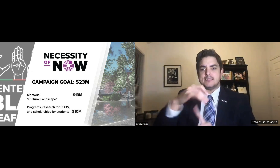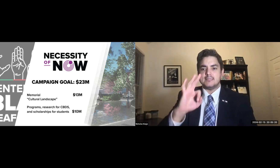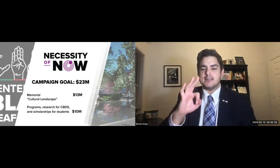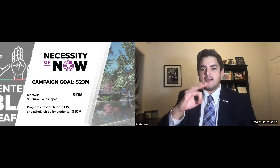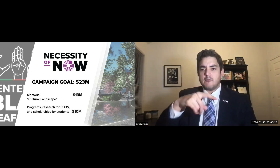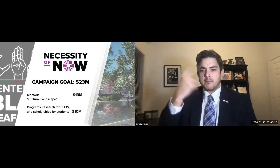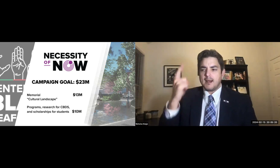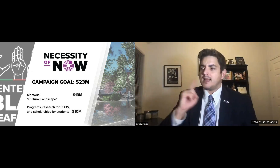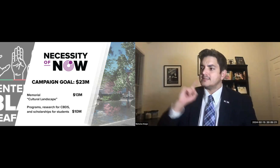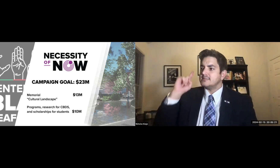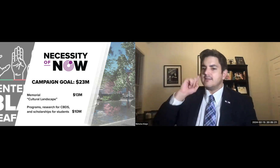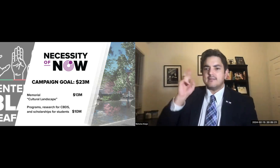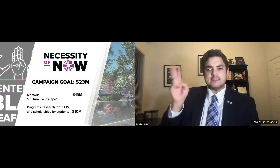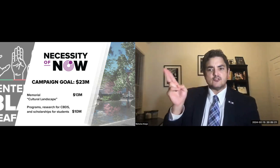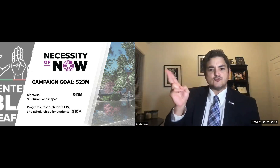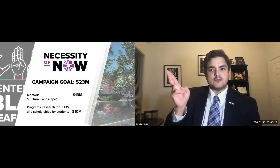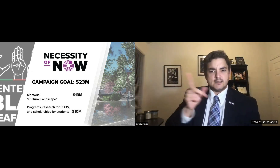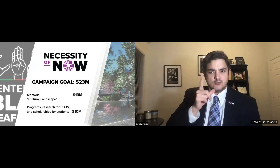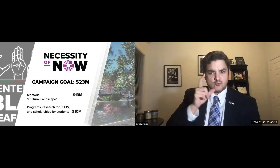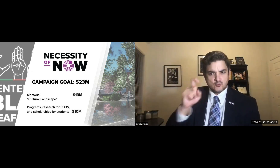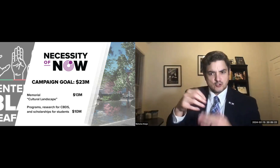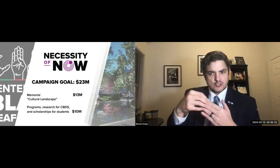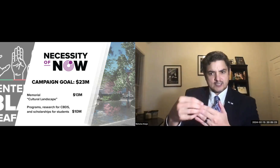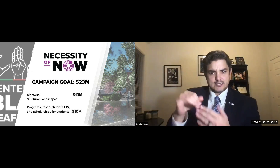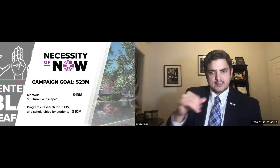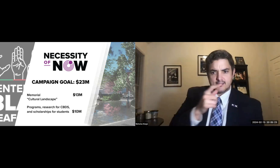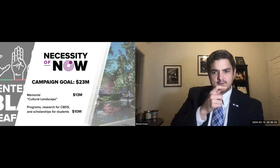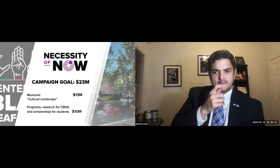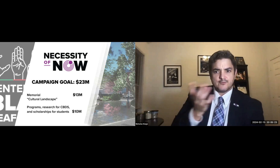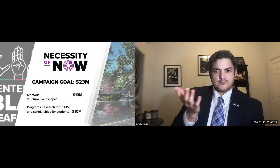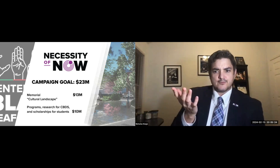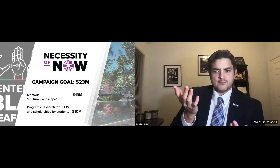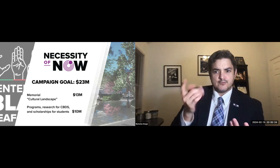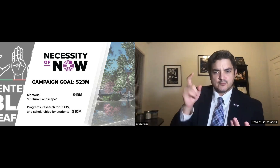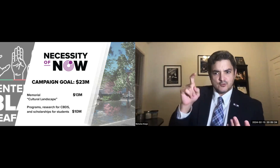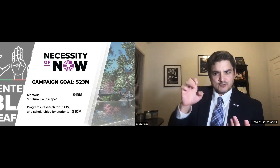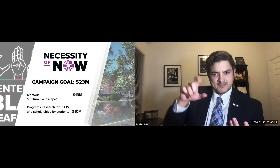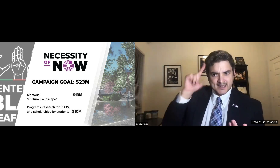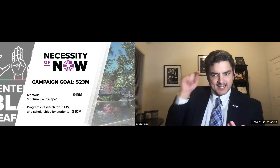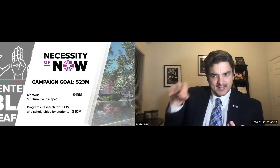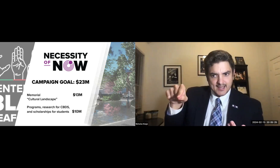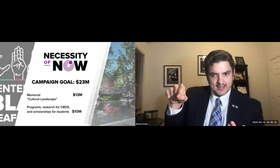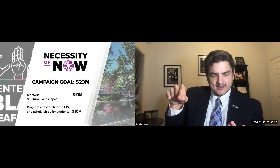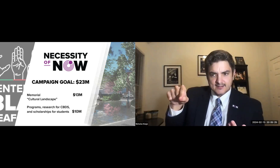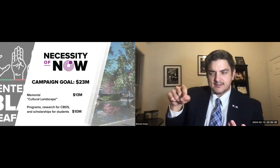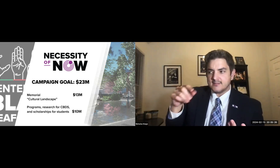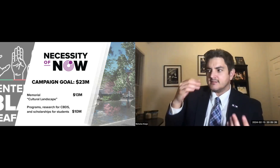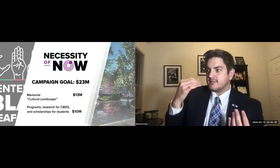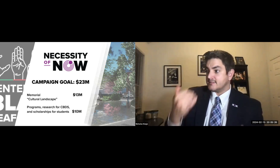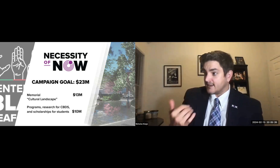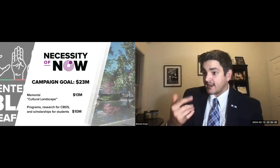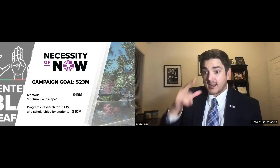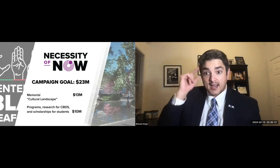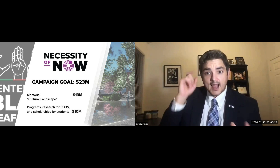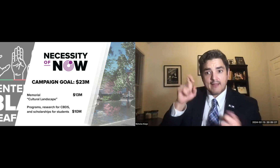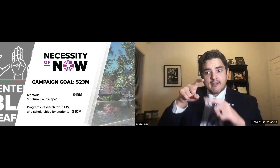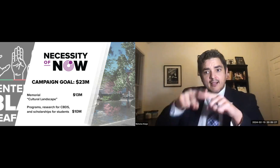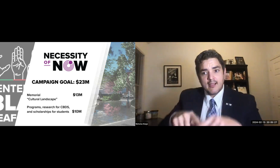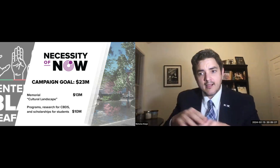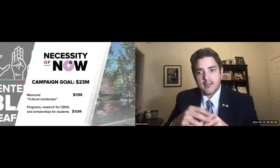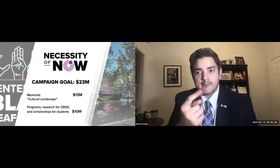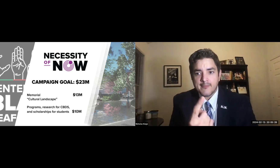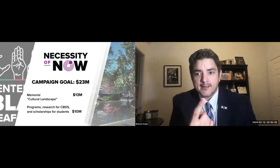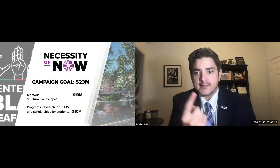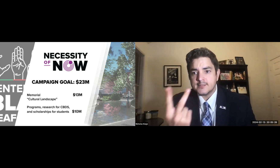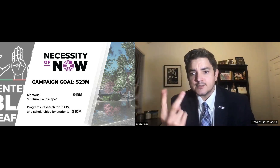the ML2 concept come to the fore. So Black Deaf history is a part of that and should definitely lead that. So Gallaudet needs